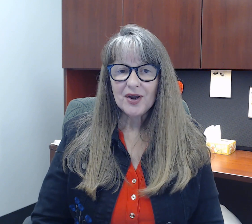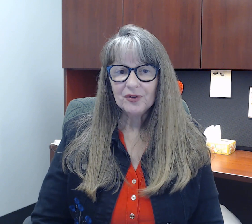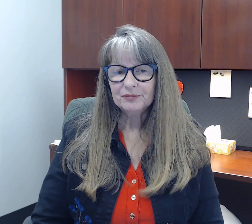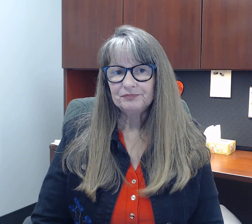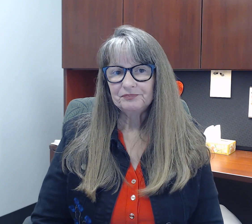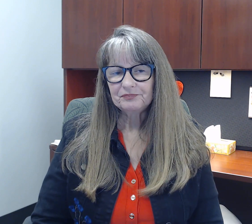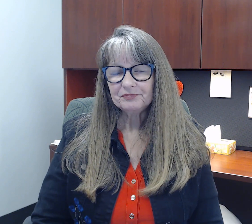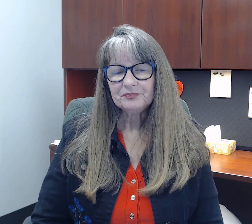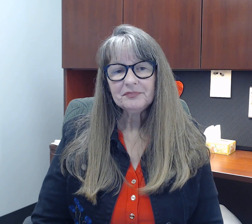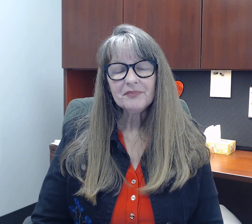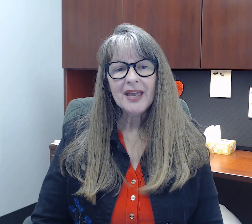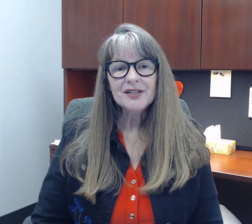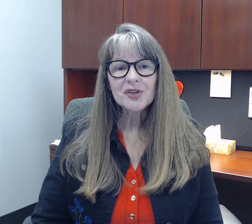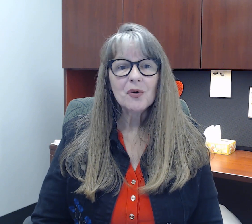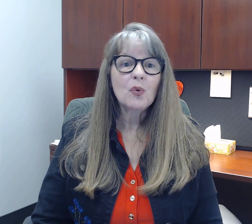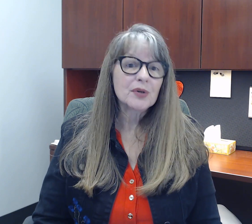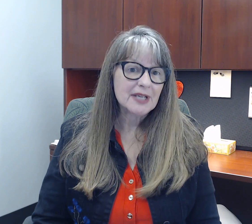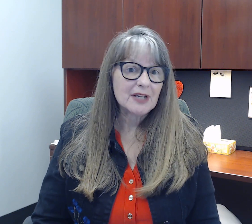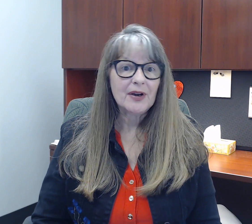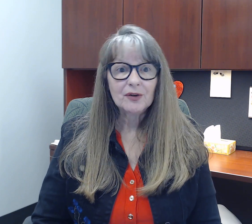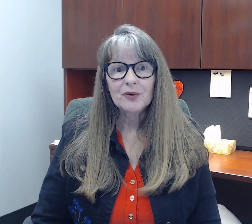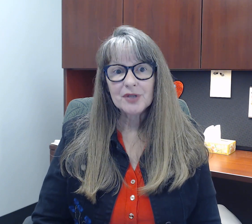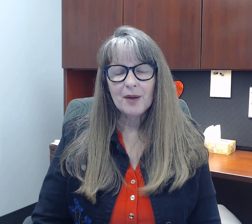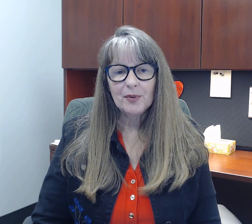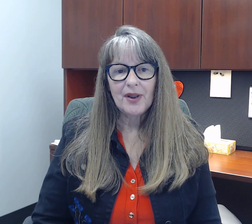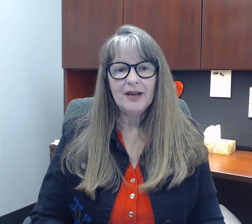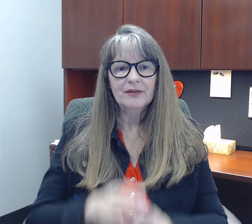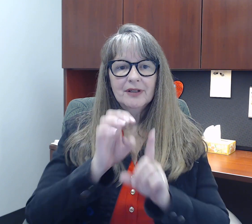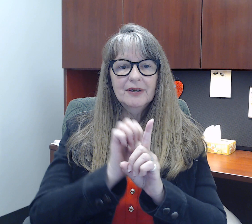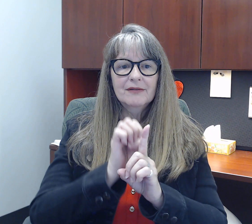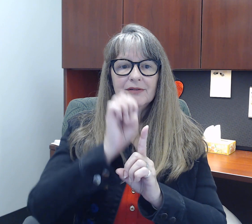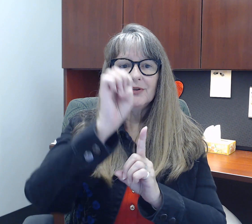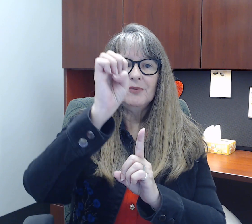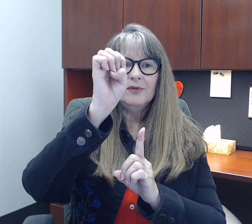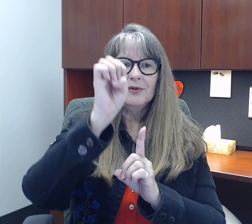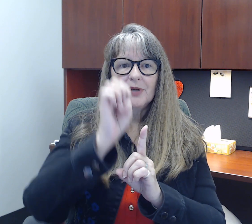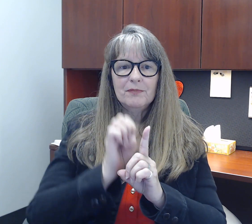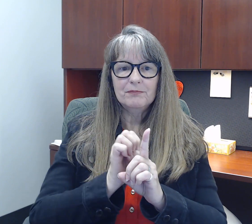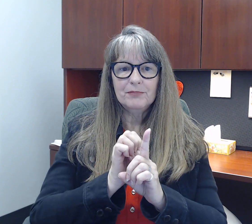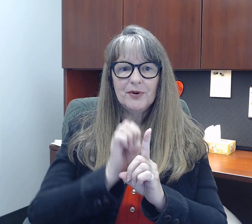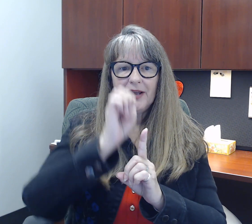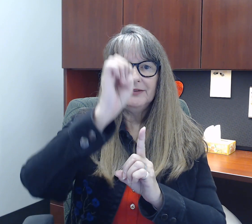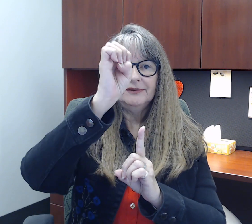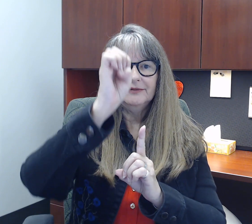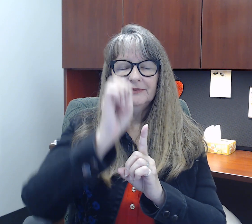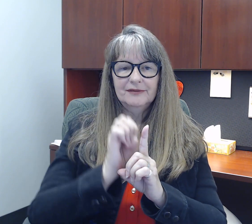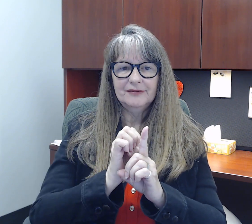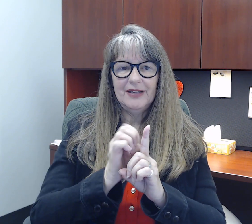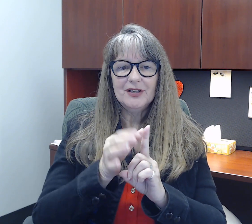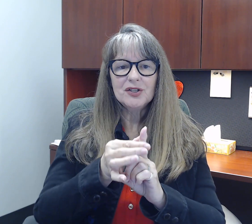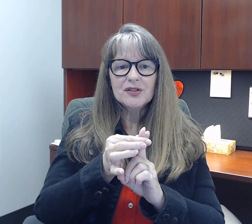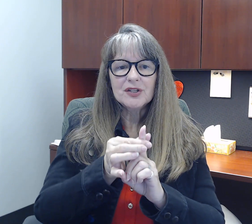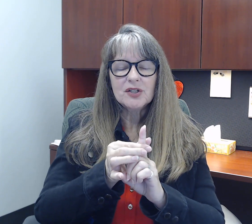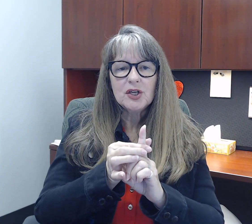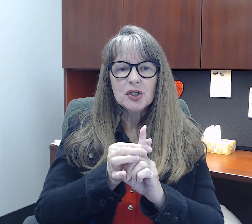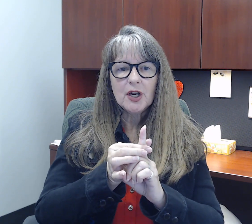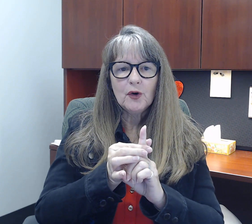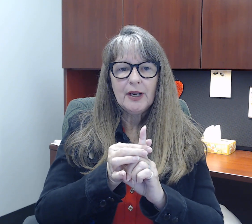Elevator. And so, of course, an elevator goes up or down. So it goes up or down. And this is the stationary, like